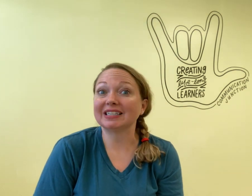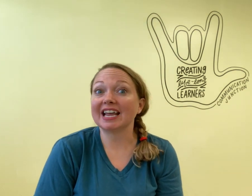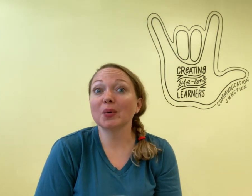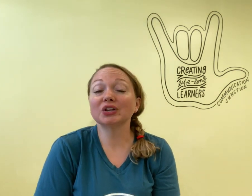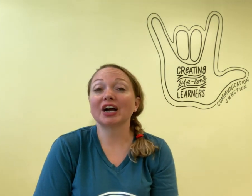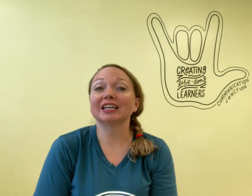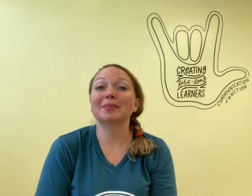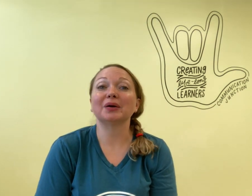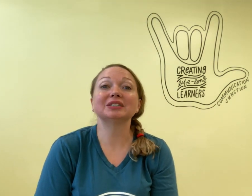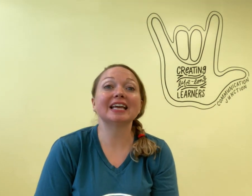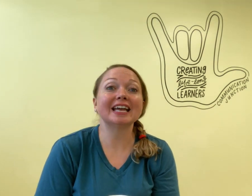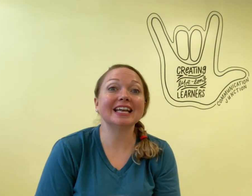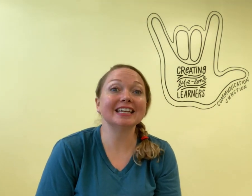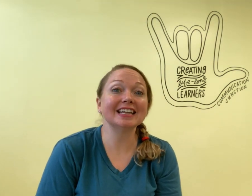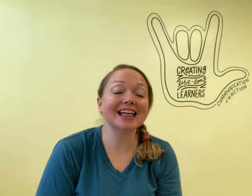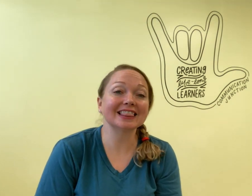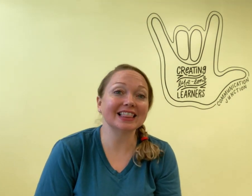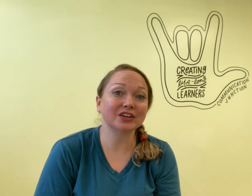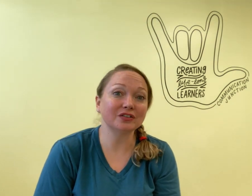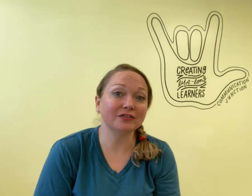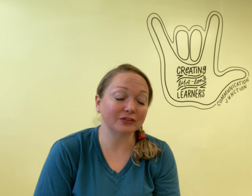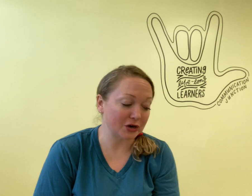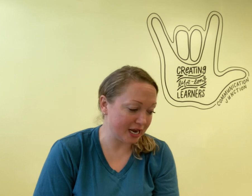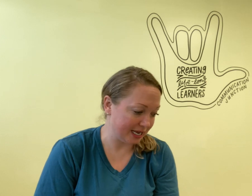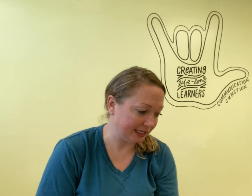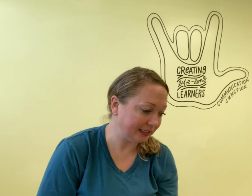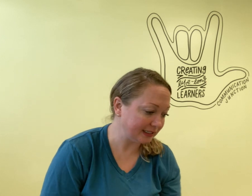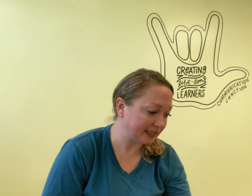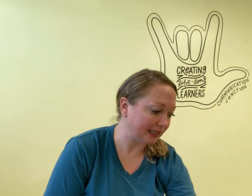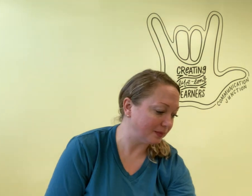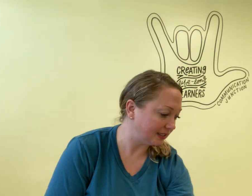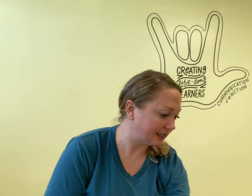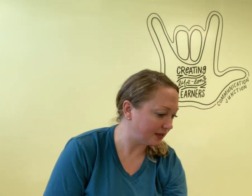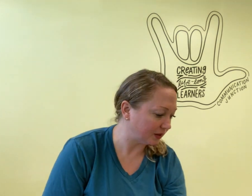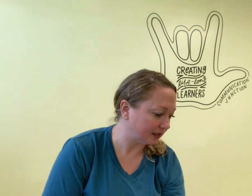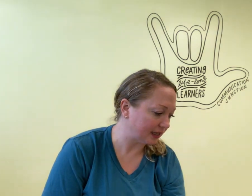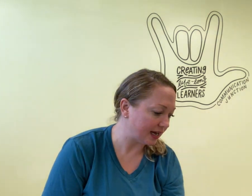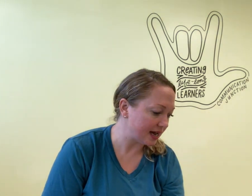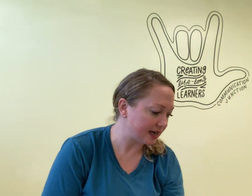we're talking about 10 Little Friends. And let me see what the